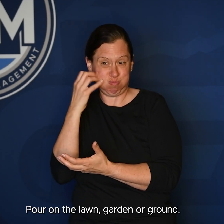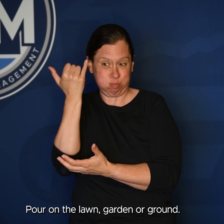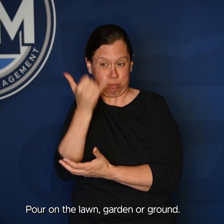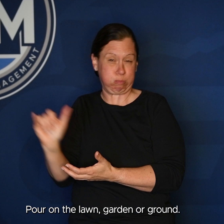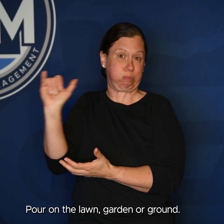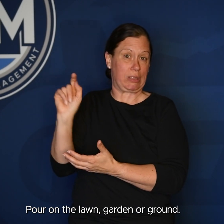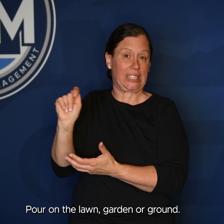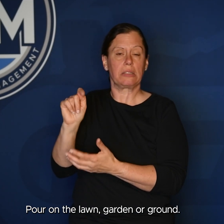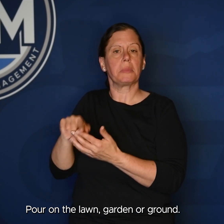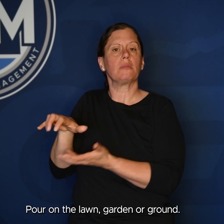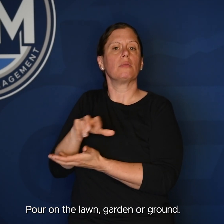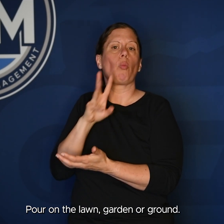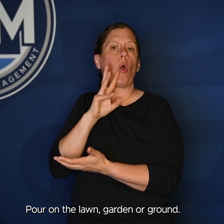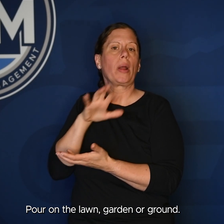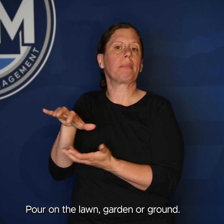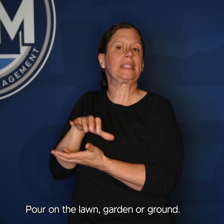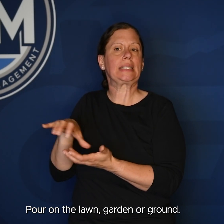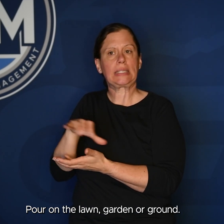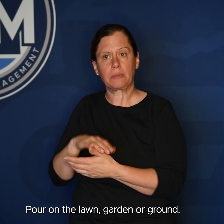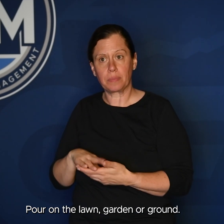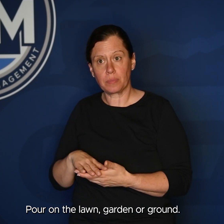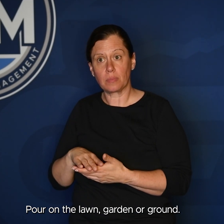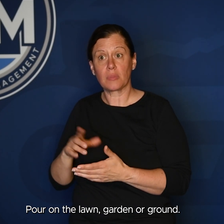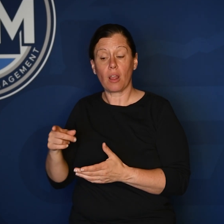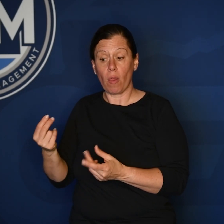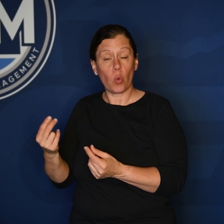Pour on the lawn, garden, or ground.